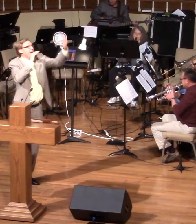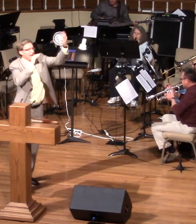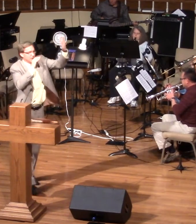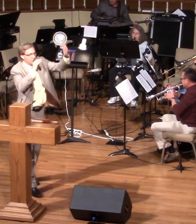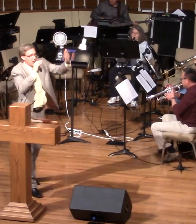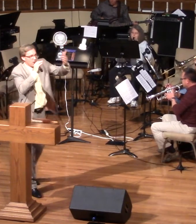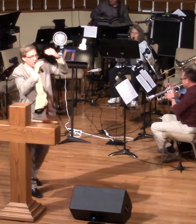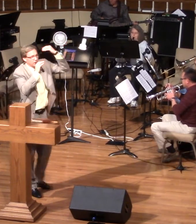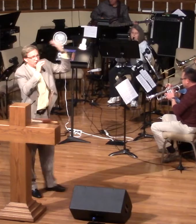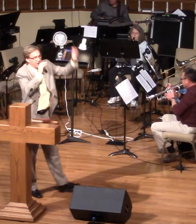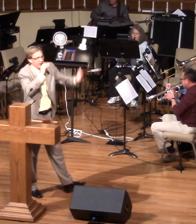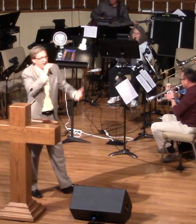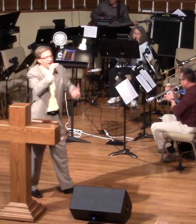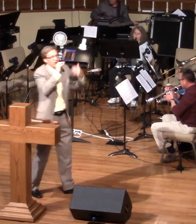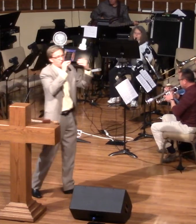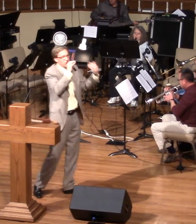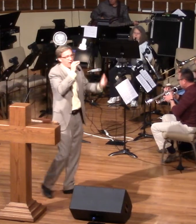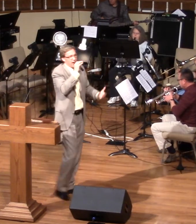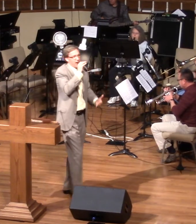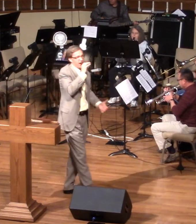flood, his mercy